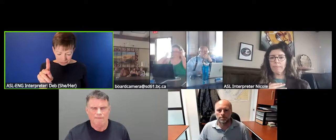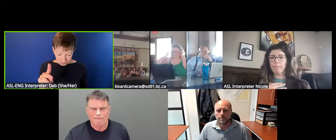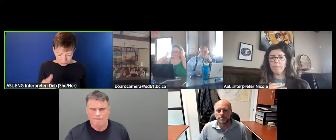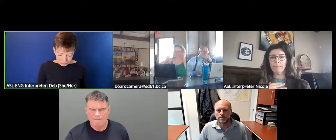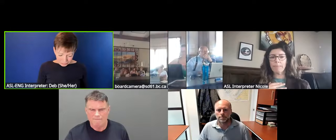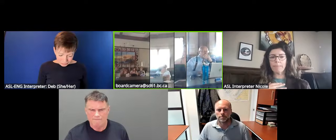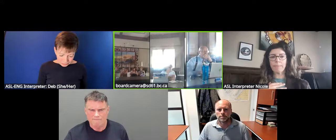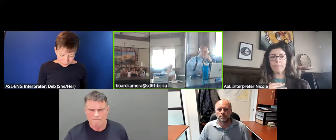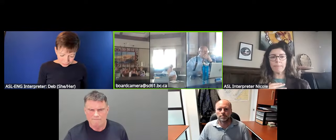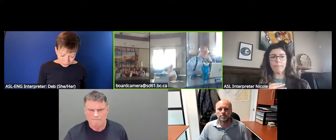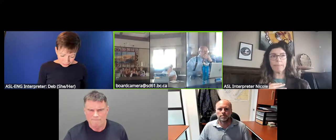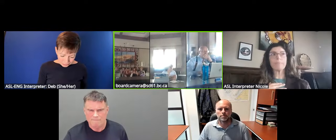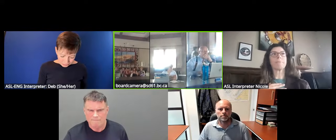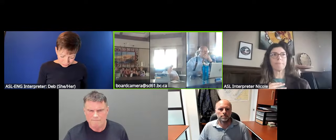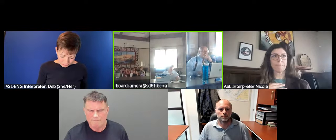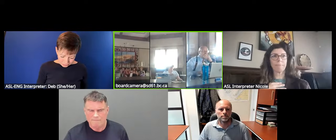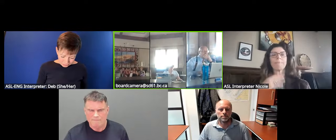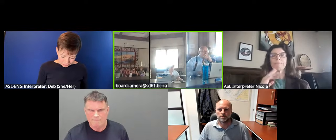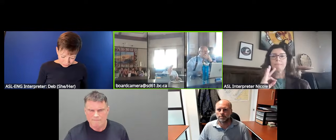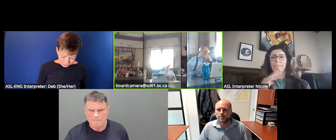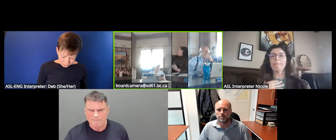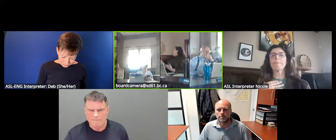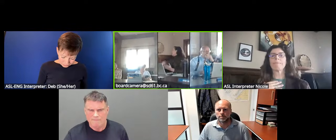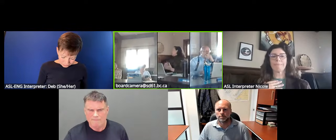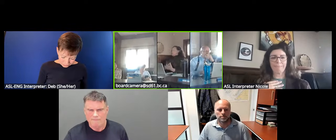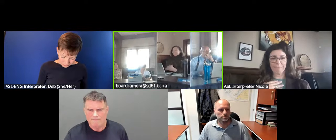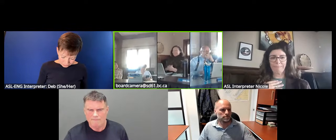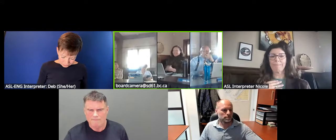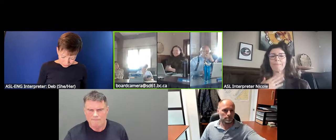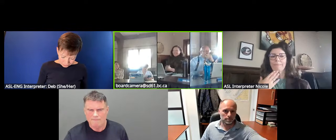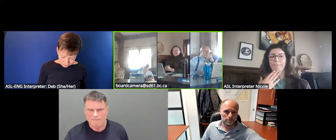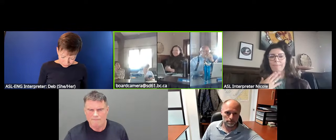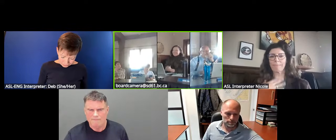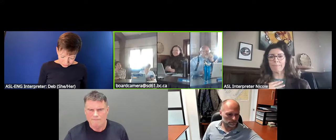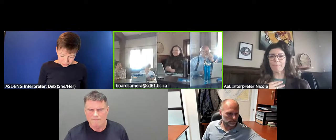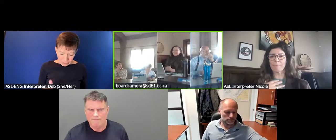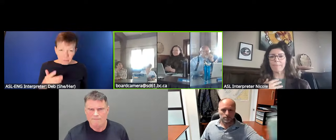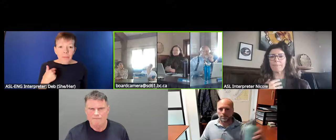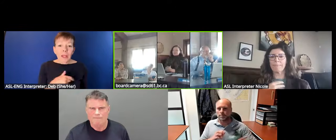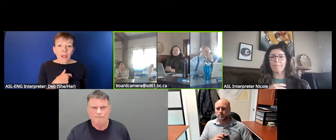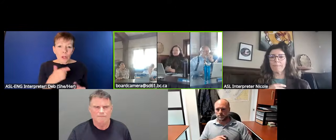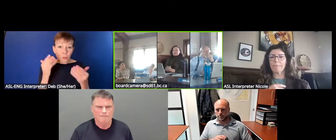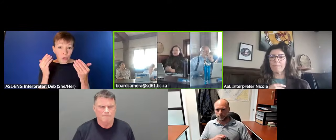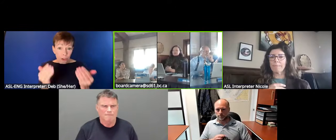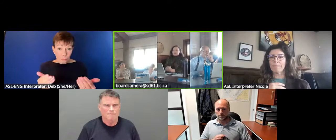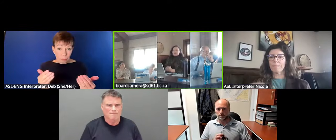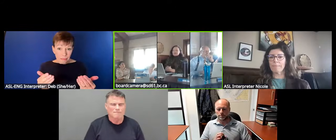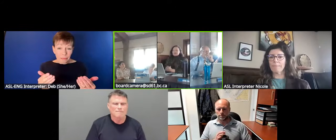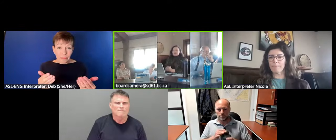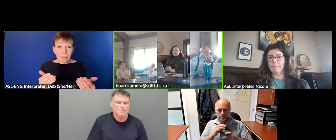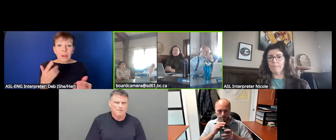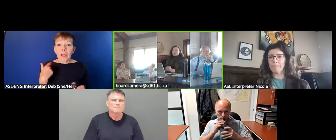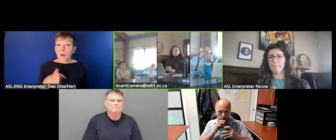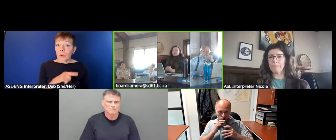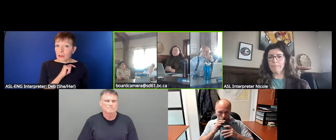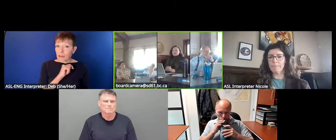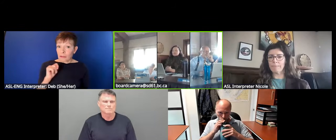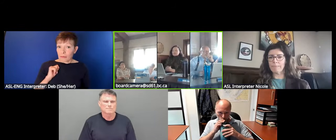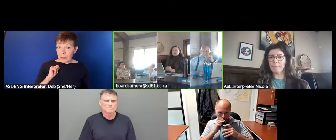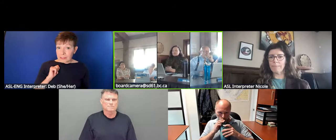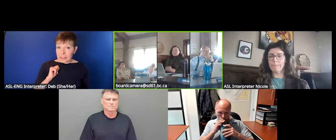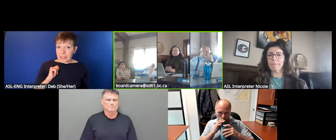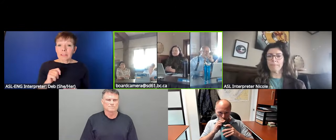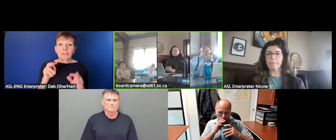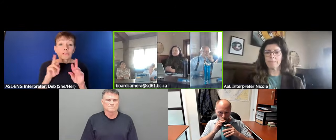So we're gonna proceed and consolidate and then start going on, okay? Okay, so we are trustees at A3 approval of